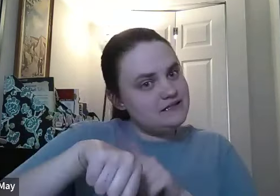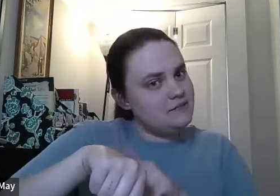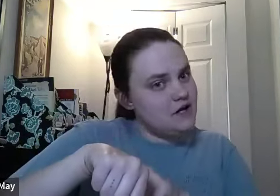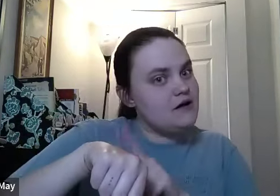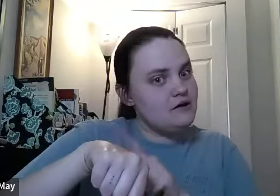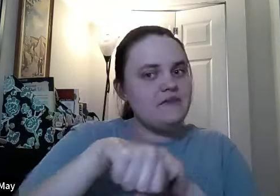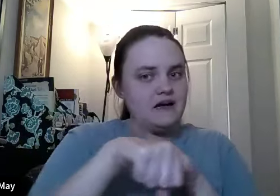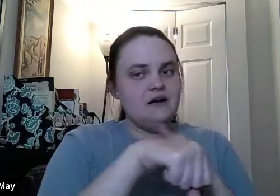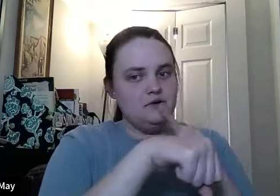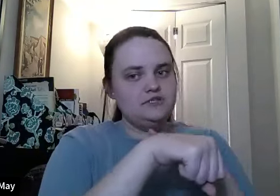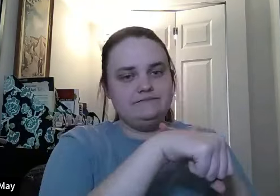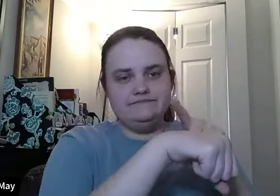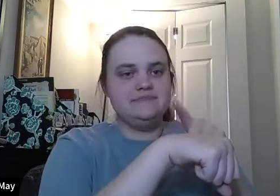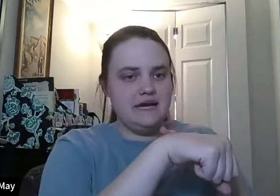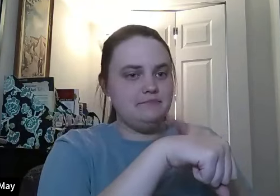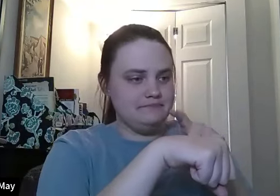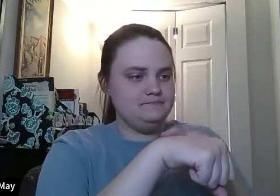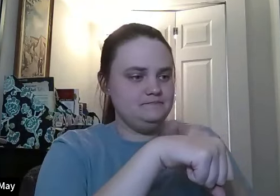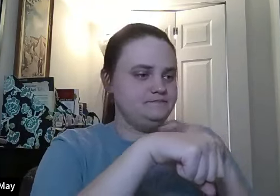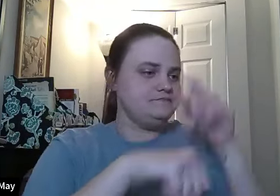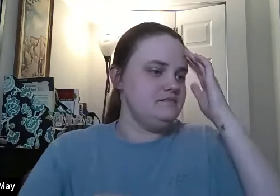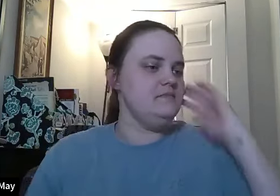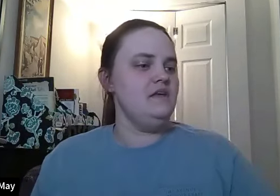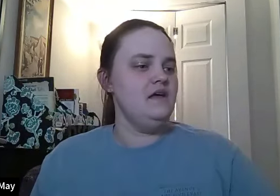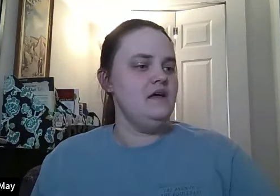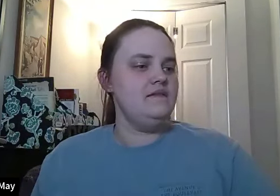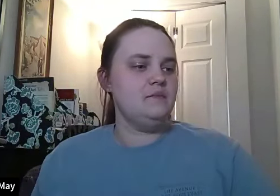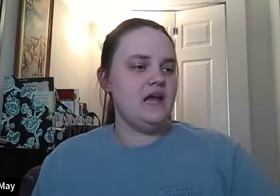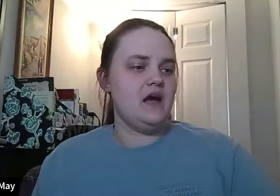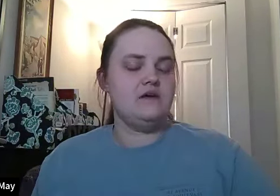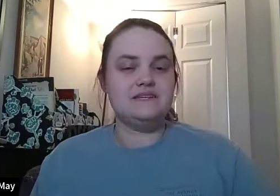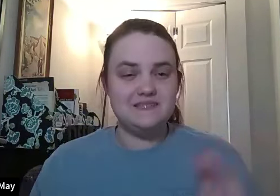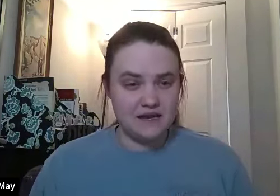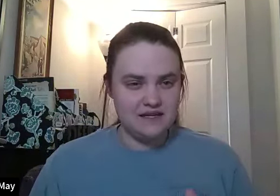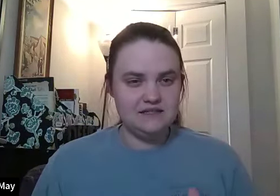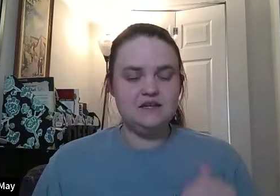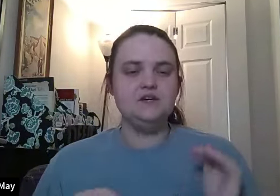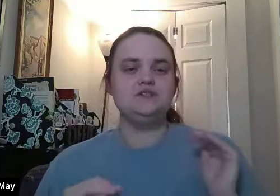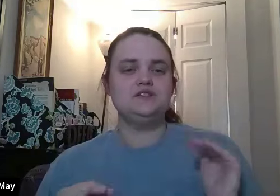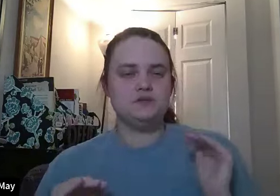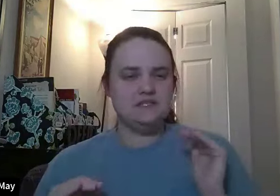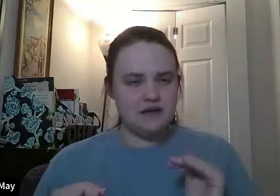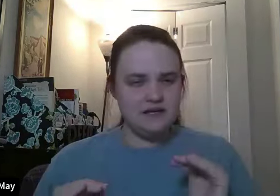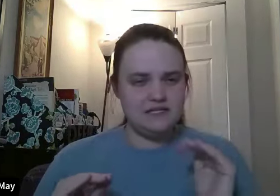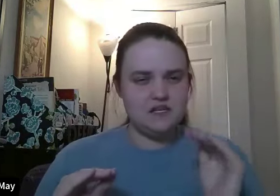time to go, that kind of motion, time. Then we have second. So second is going to